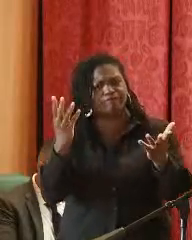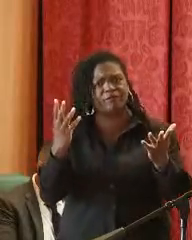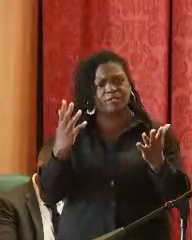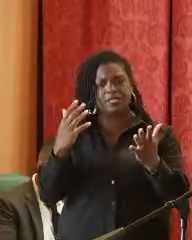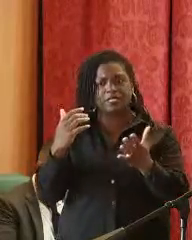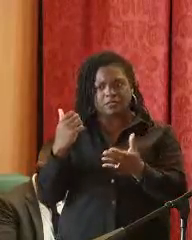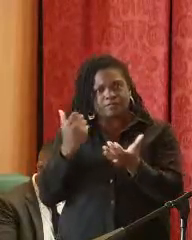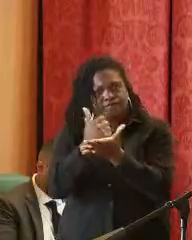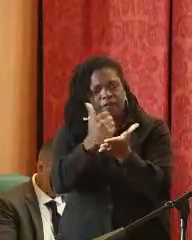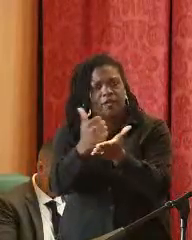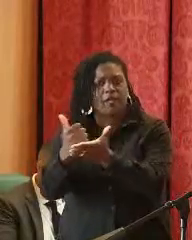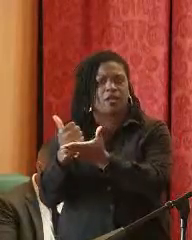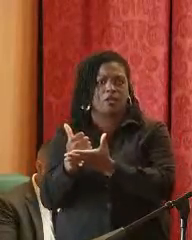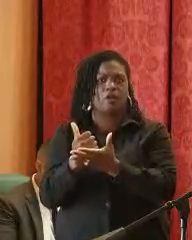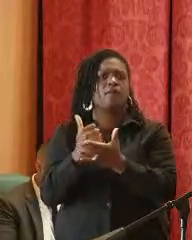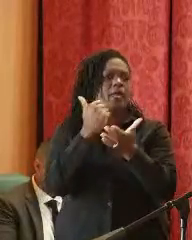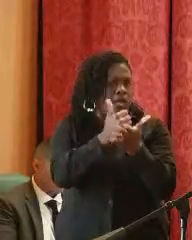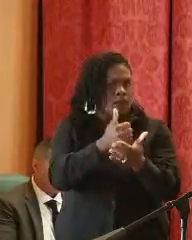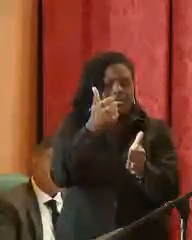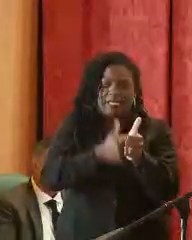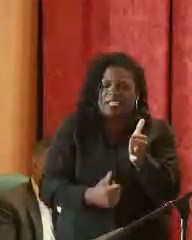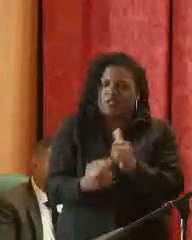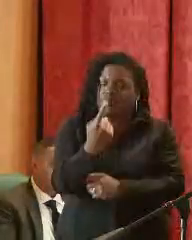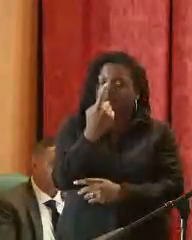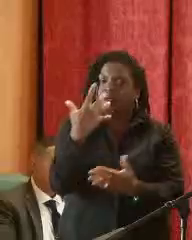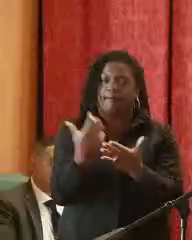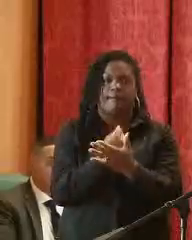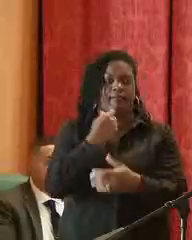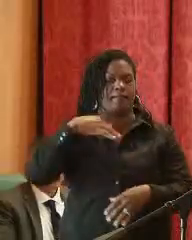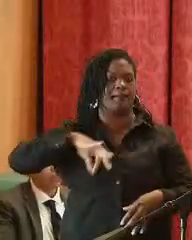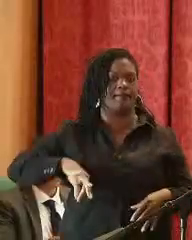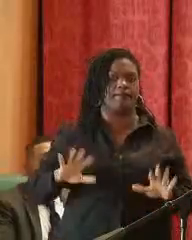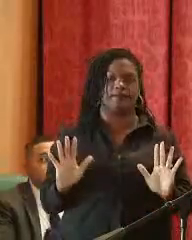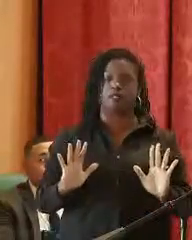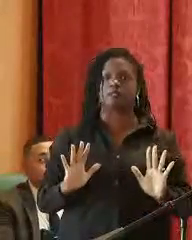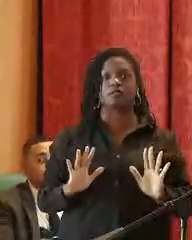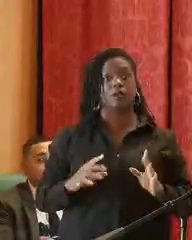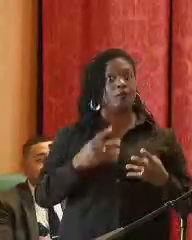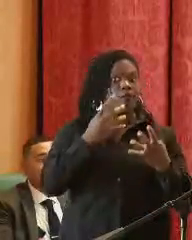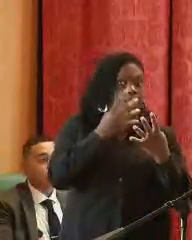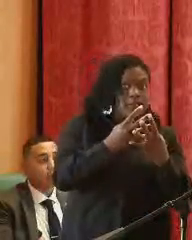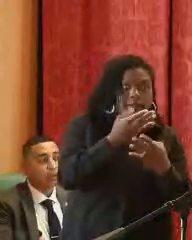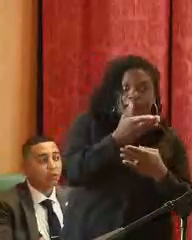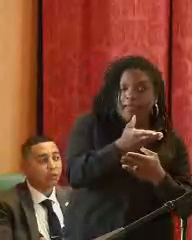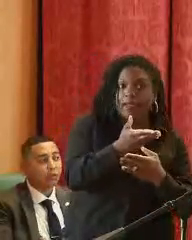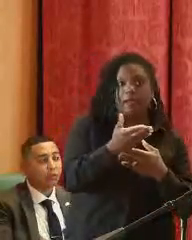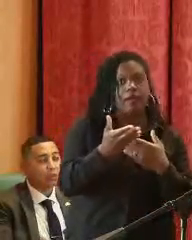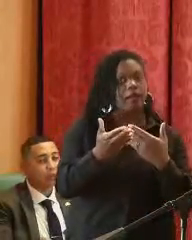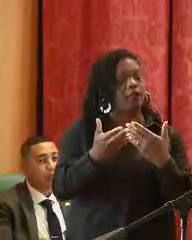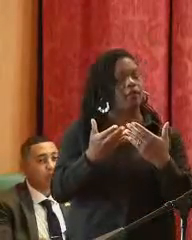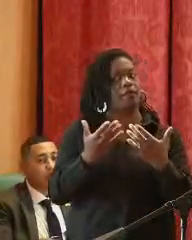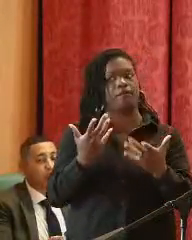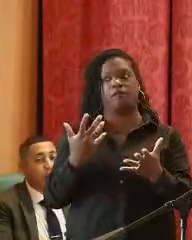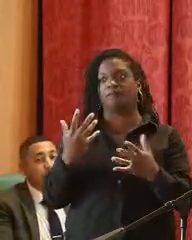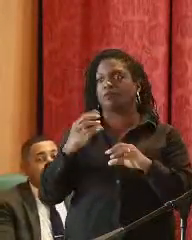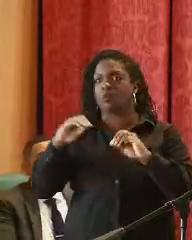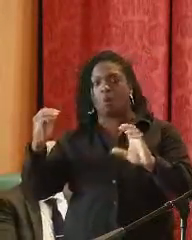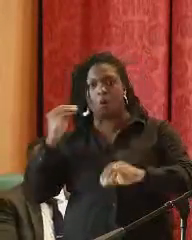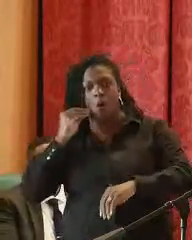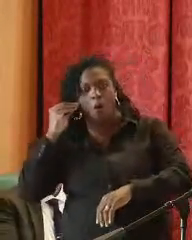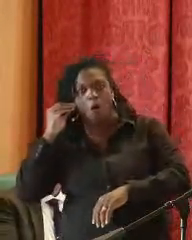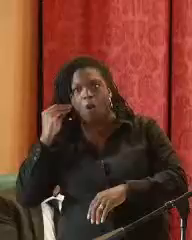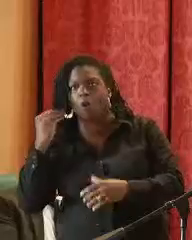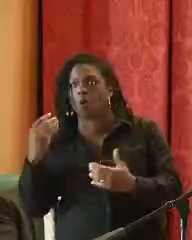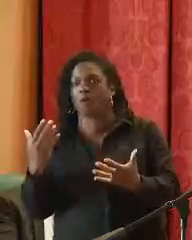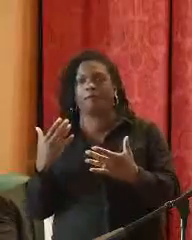eligible vet get their benefits, whether they're incarcerated in prison whether they're homeless on the streets of